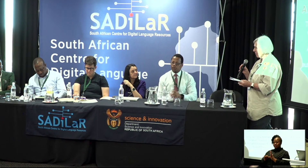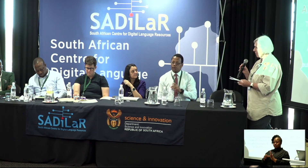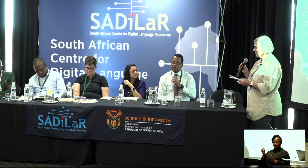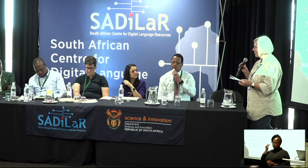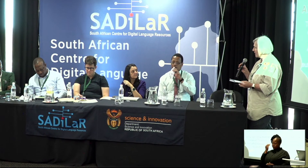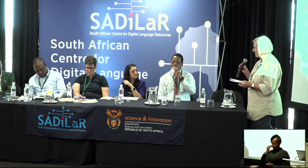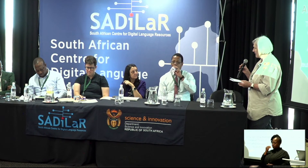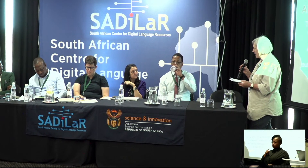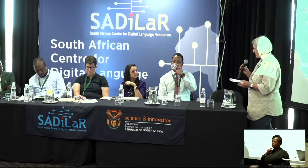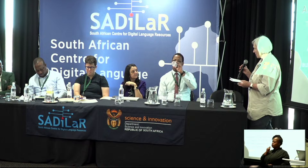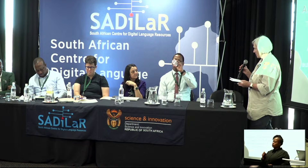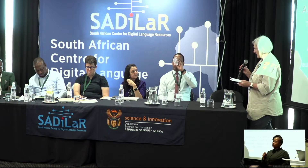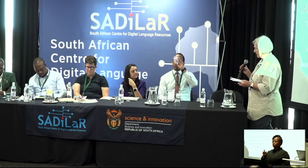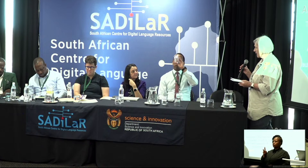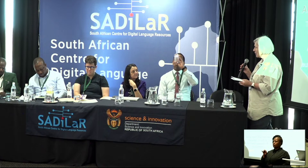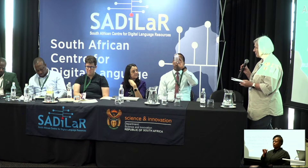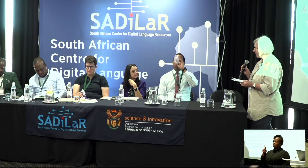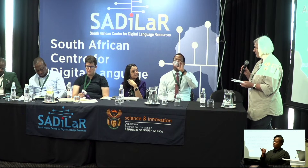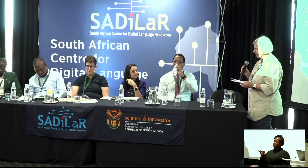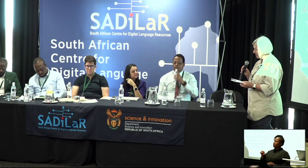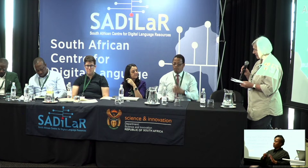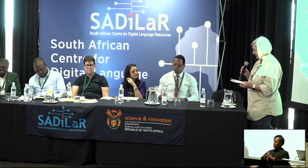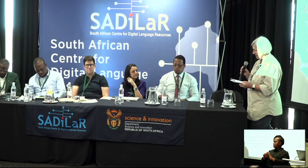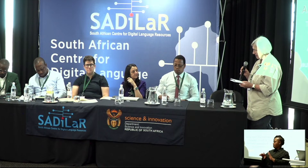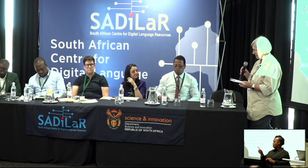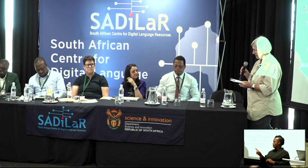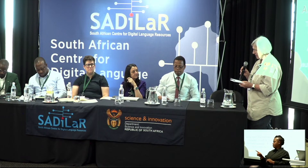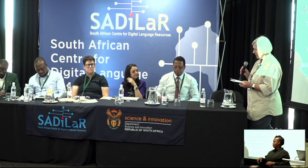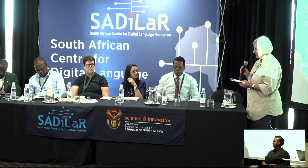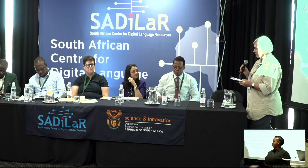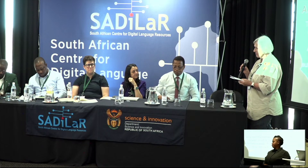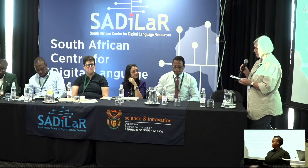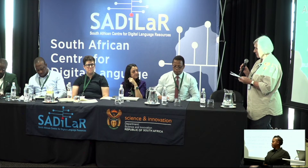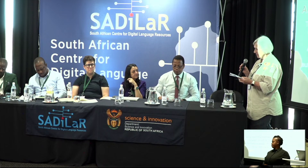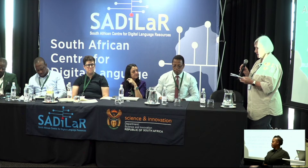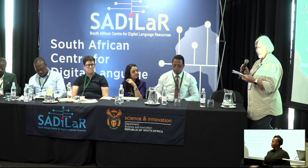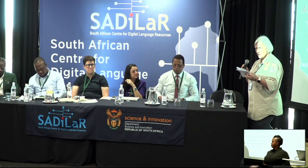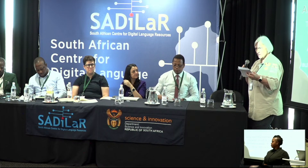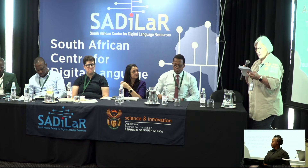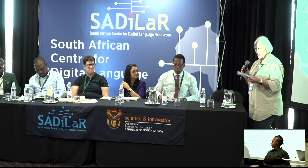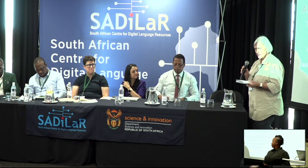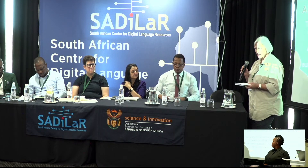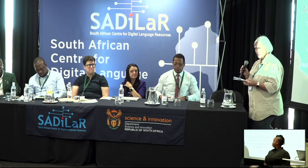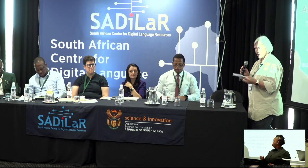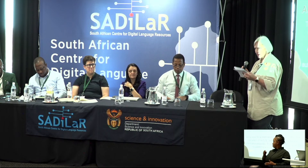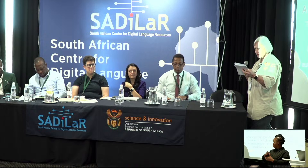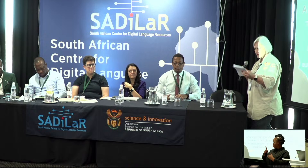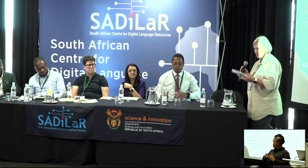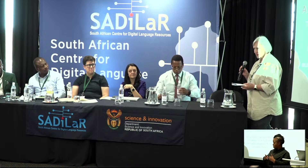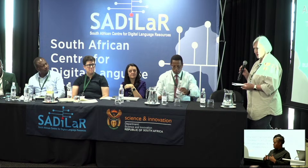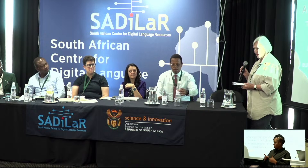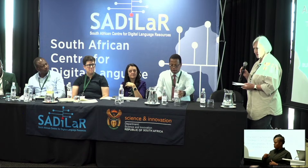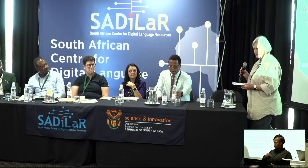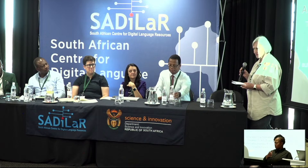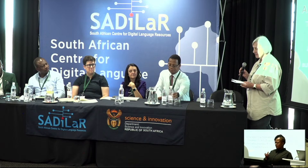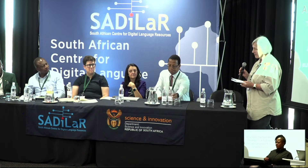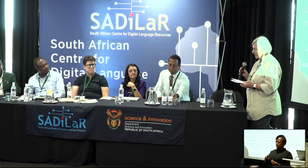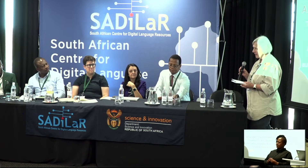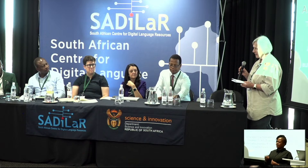underpin all the Wikimedia projects, including Wikipedia. So there is a project that we have